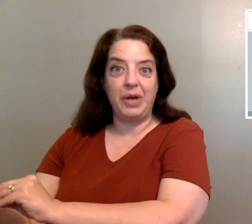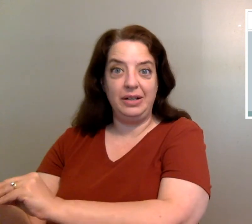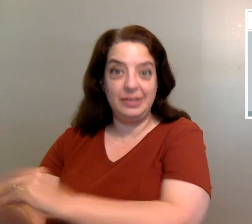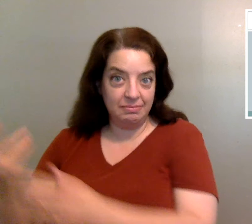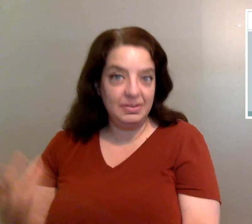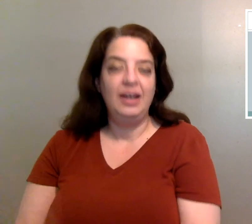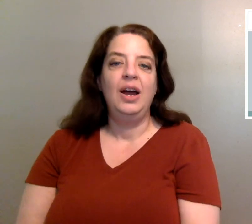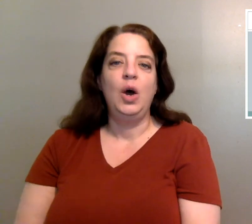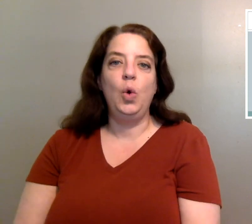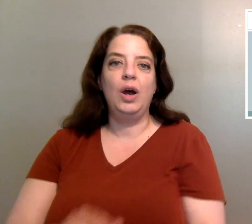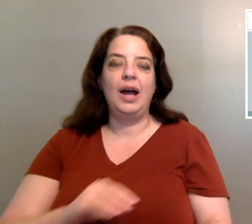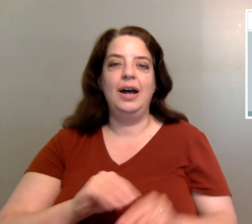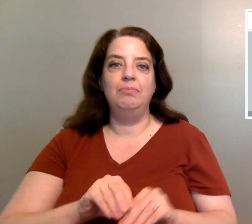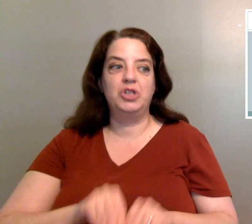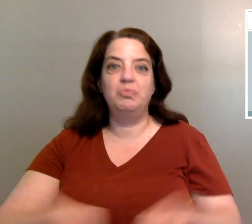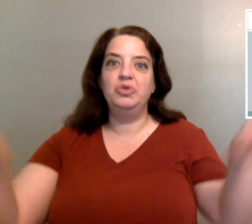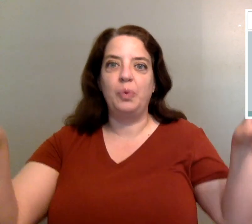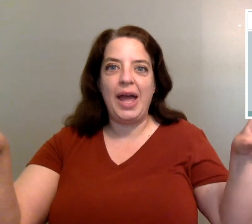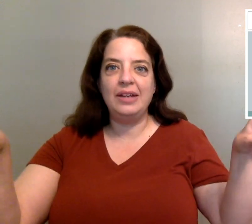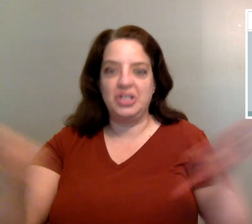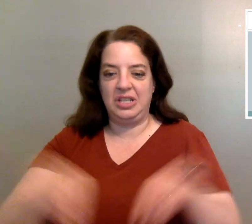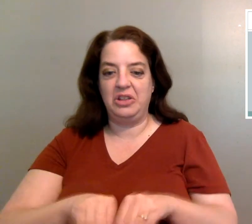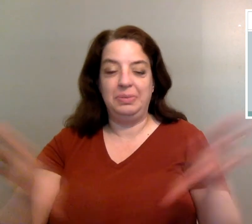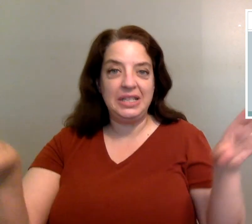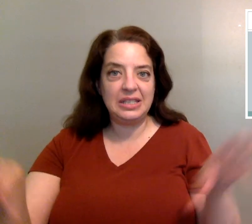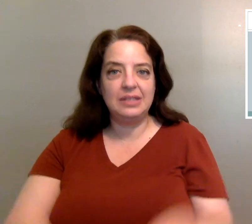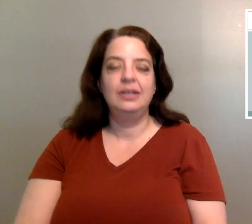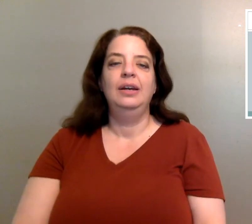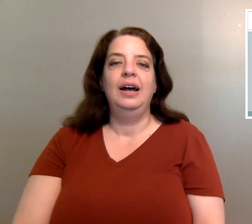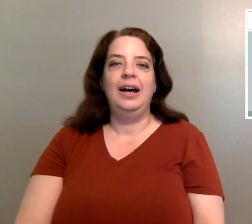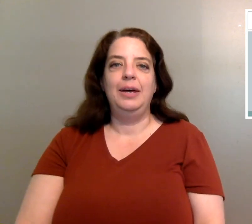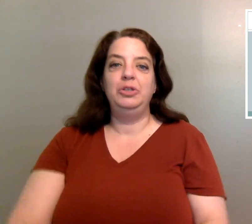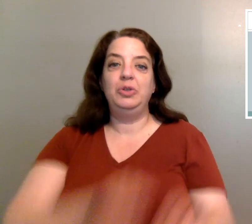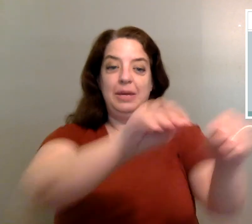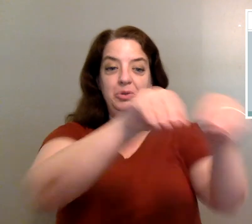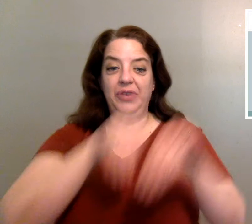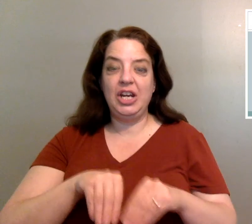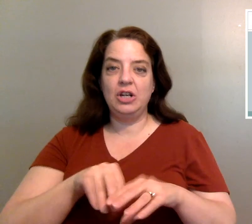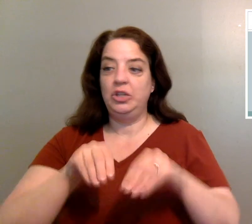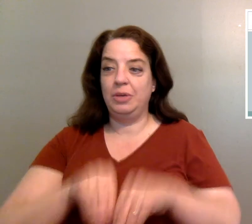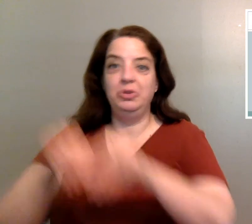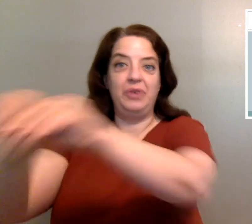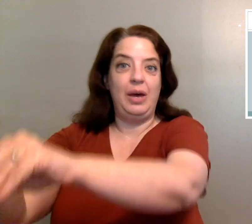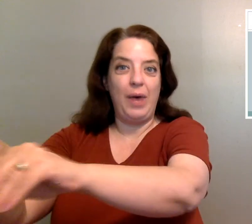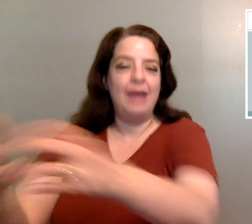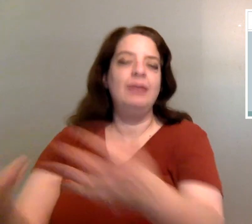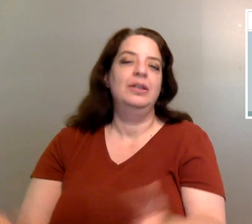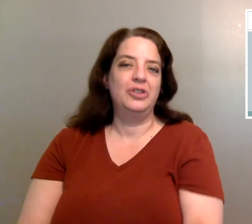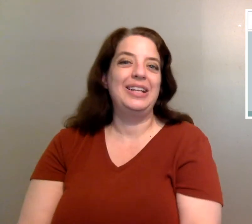else, or just moved away just to other places. You can move here, you can move away. So that's a